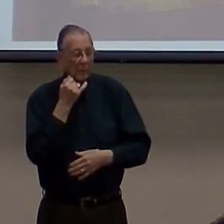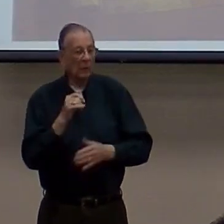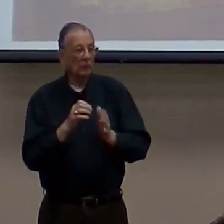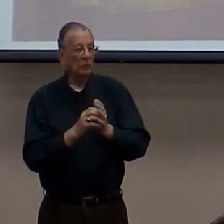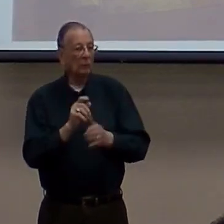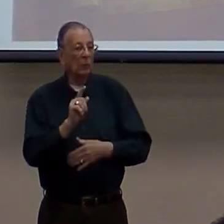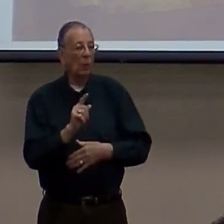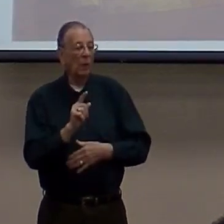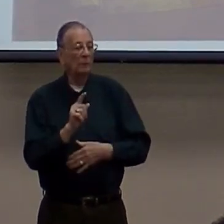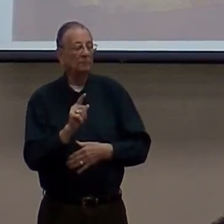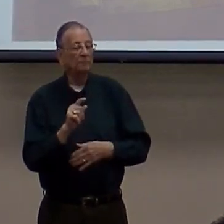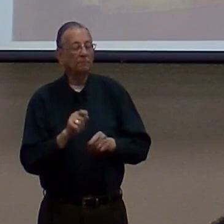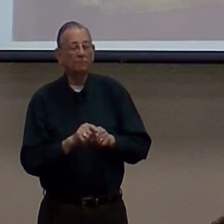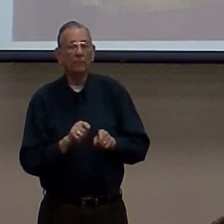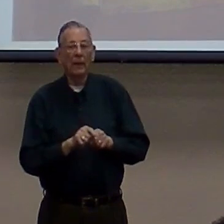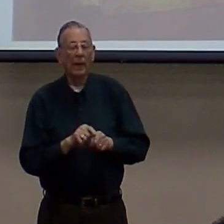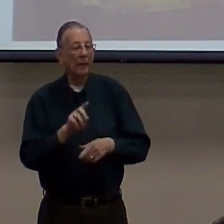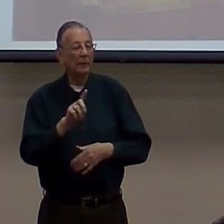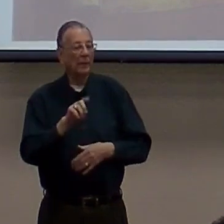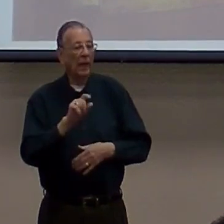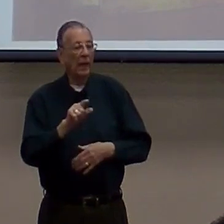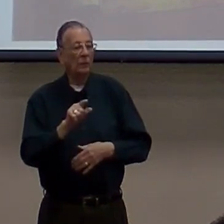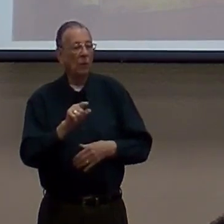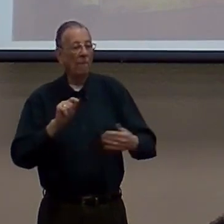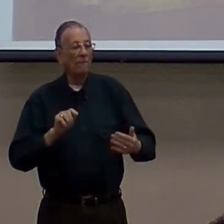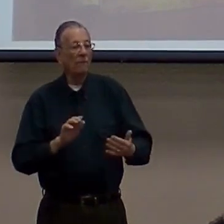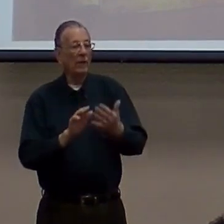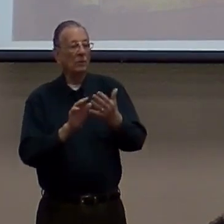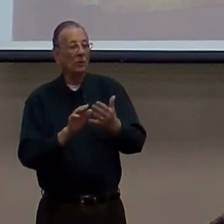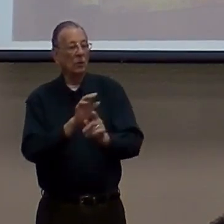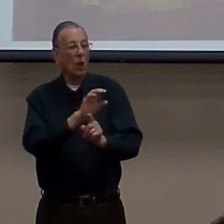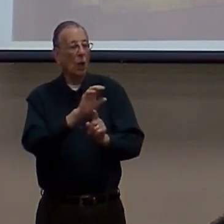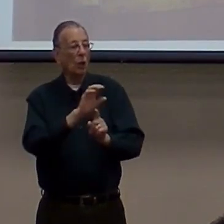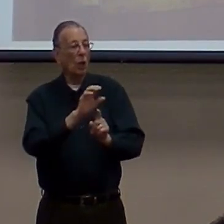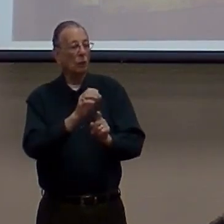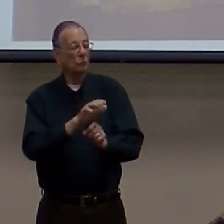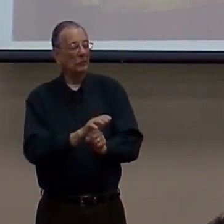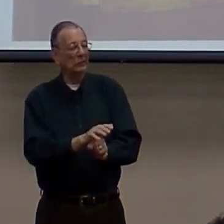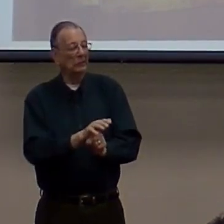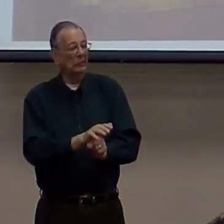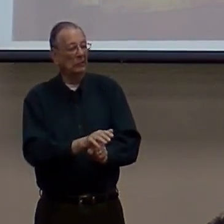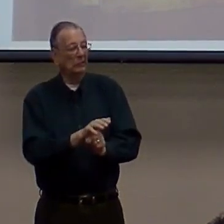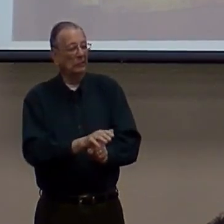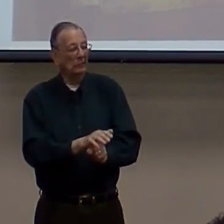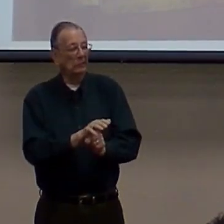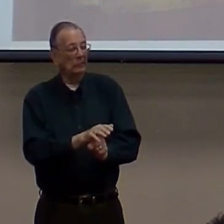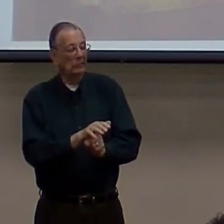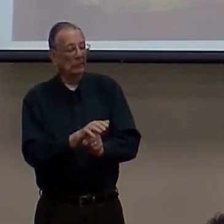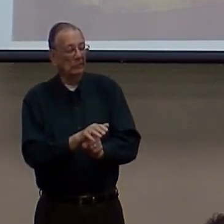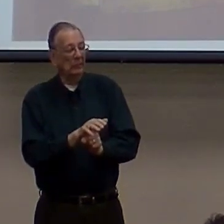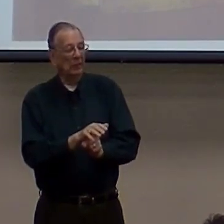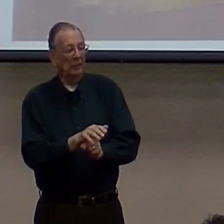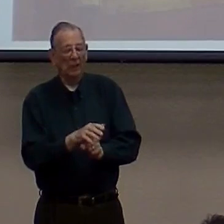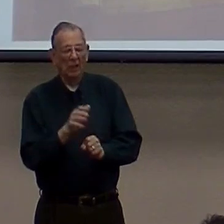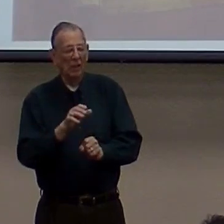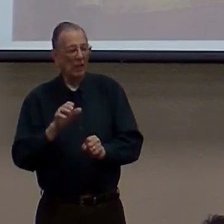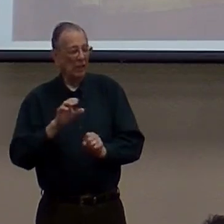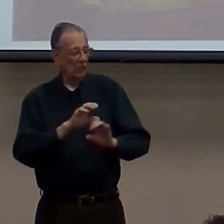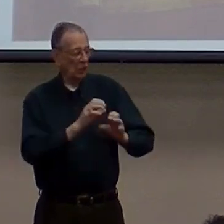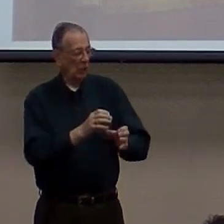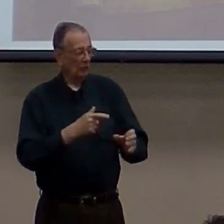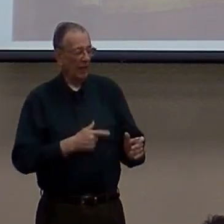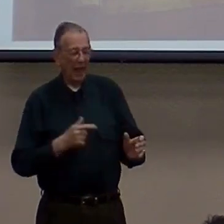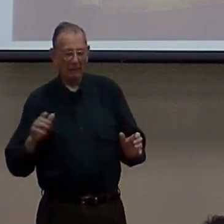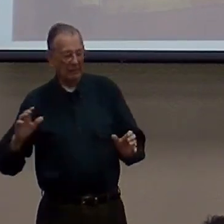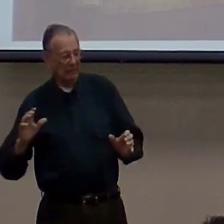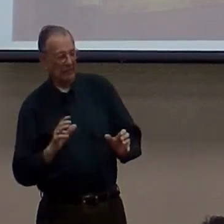1, as Daniel faces the cultural pressures, the intrusions into his kosher